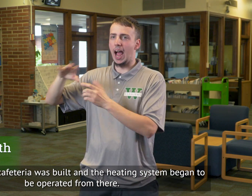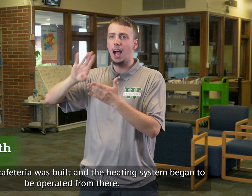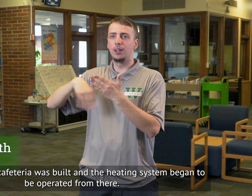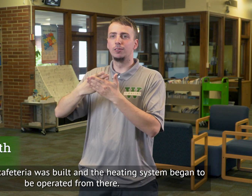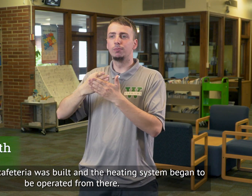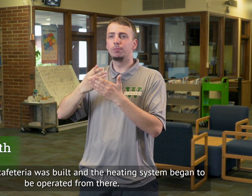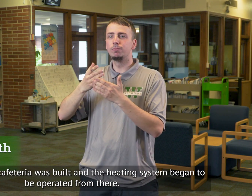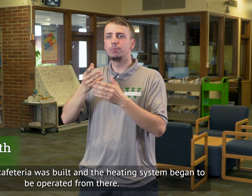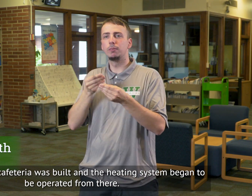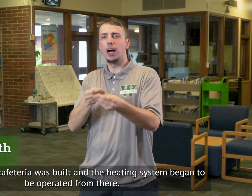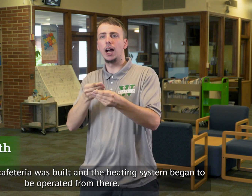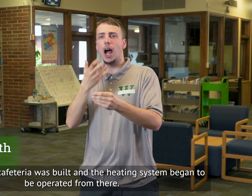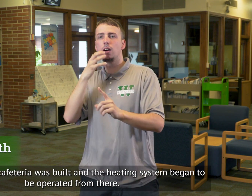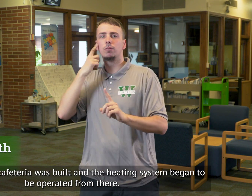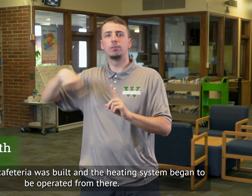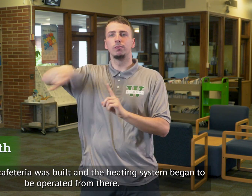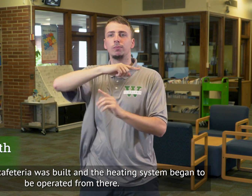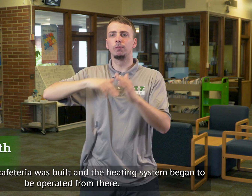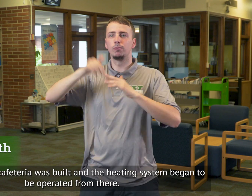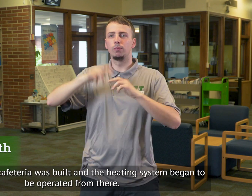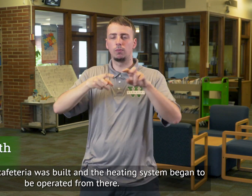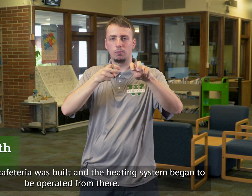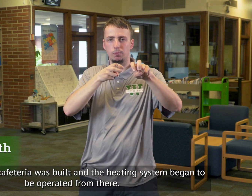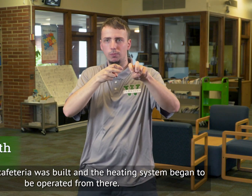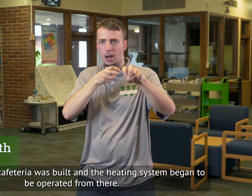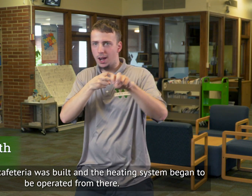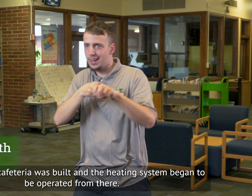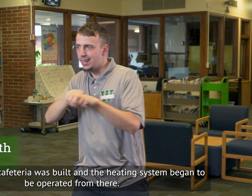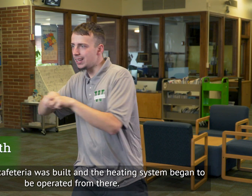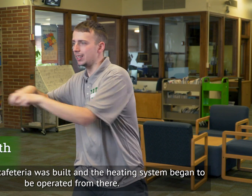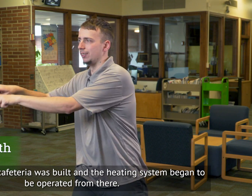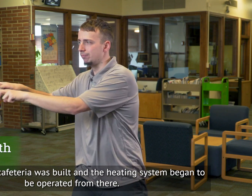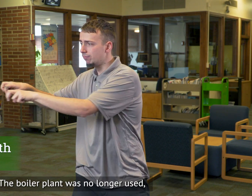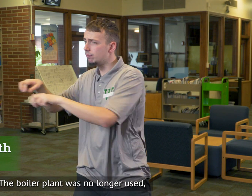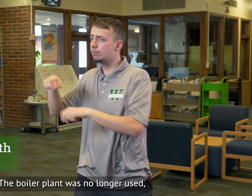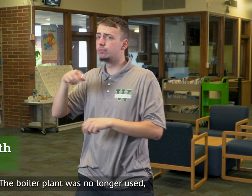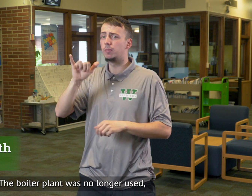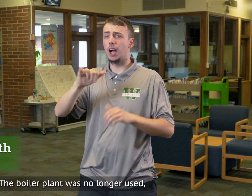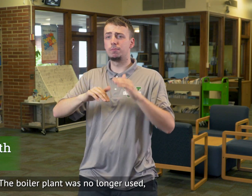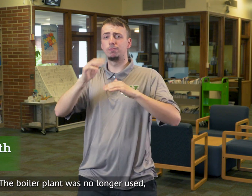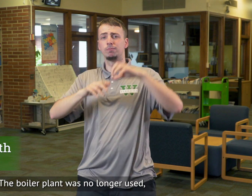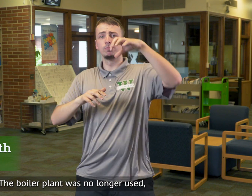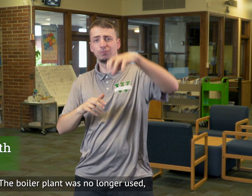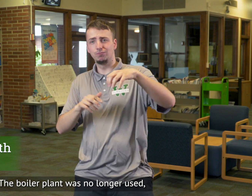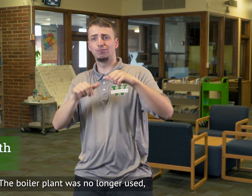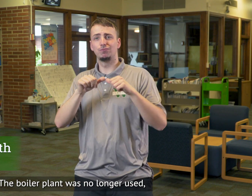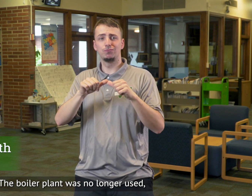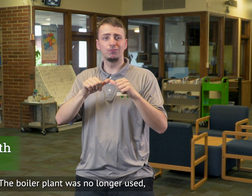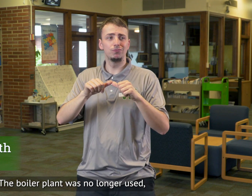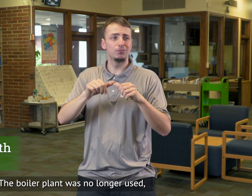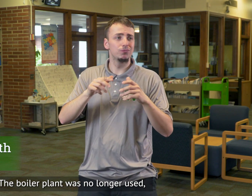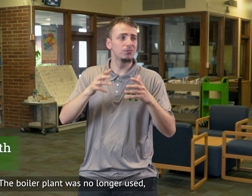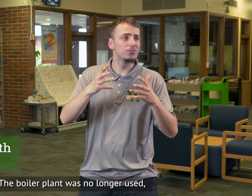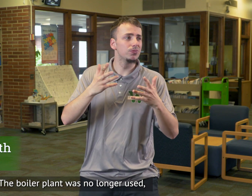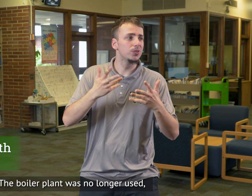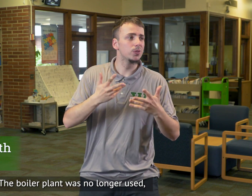built and the heating system began to be operated from there. The boiler plant was no longer